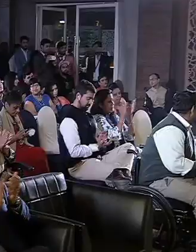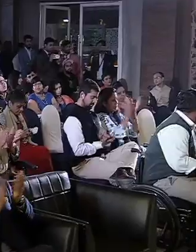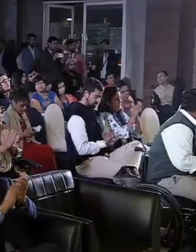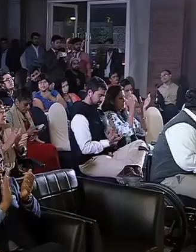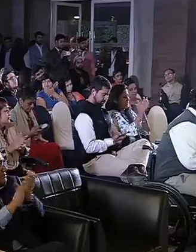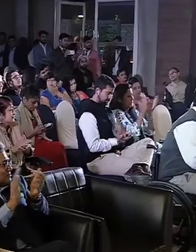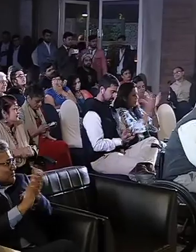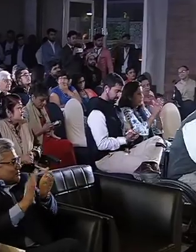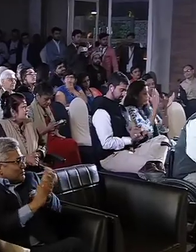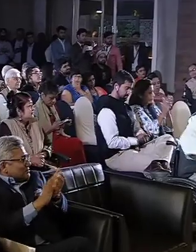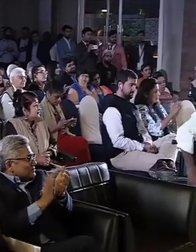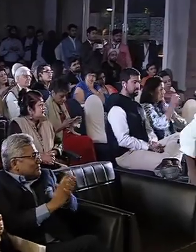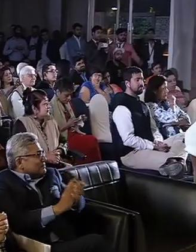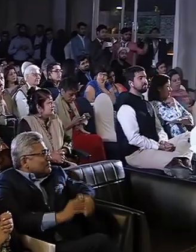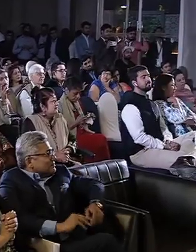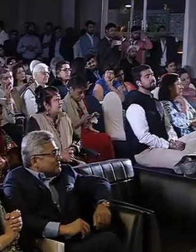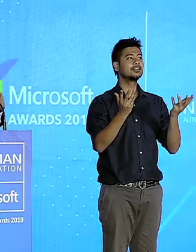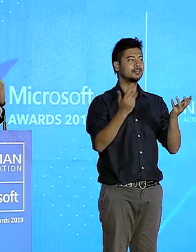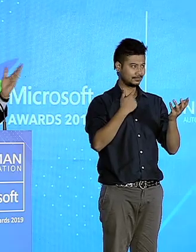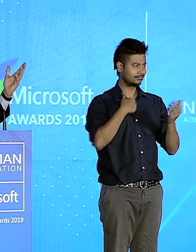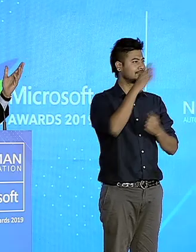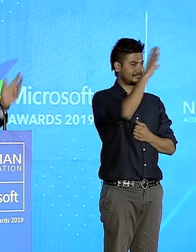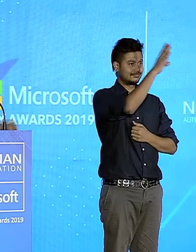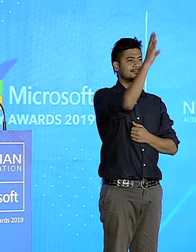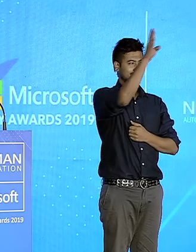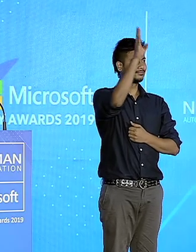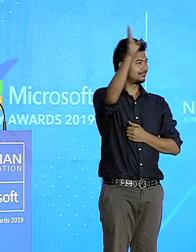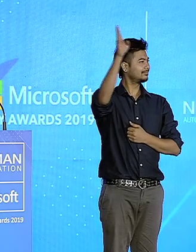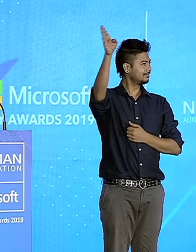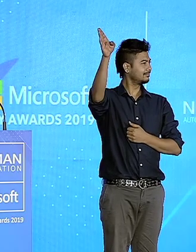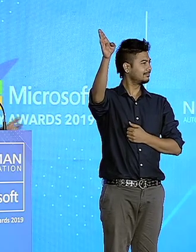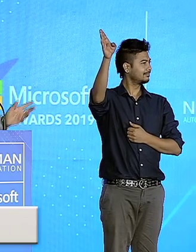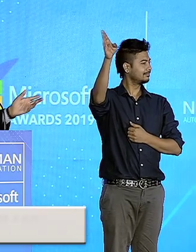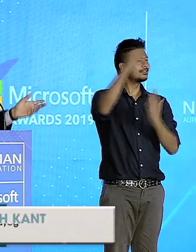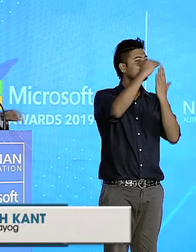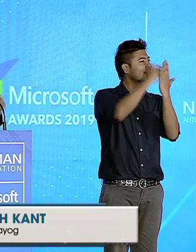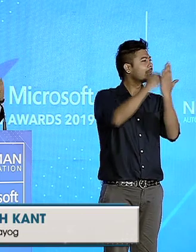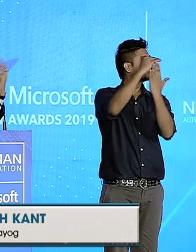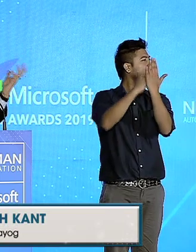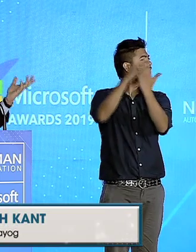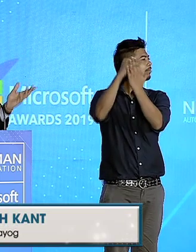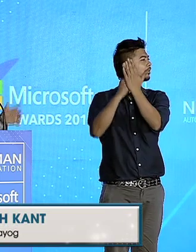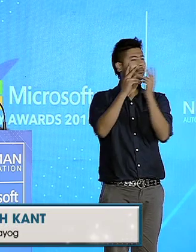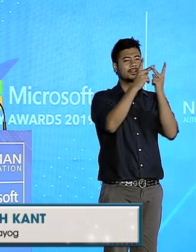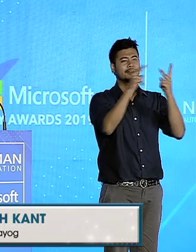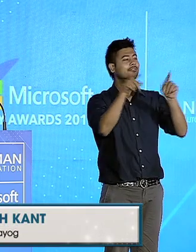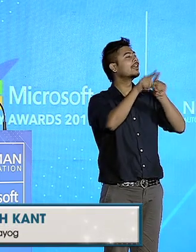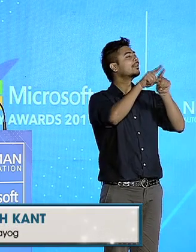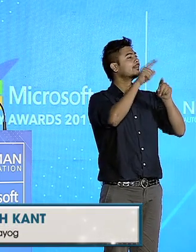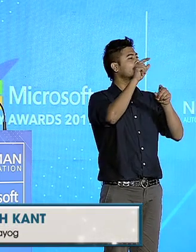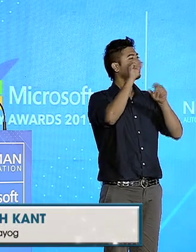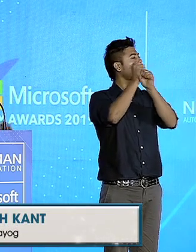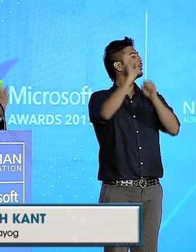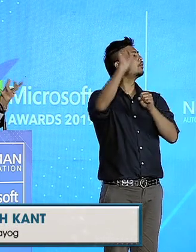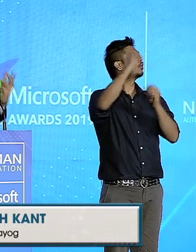think after this hard day's work, that I think the best thing I've done in the